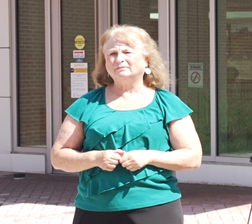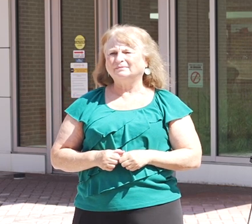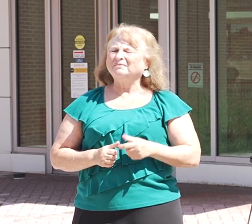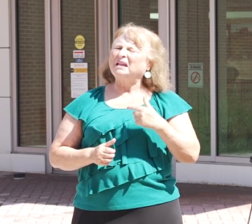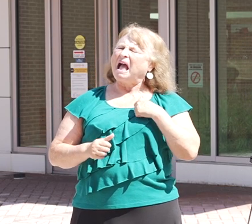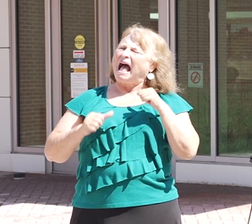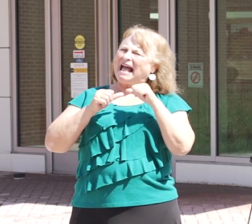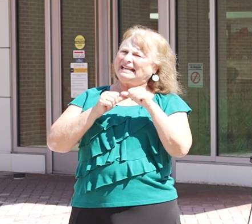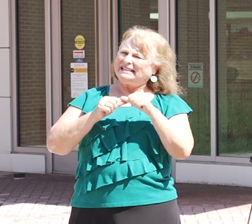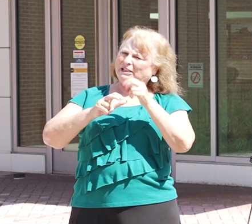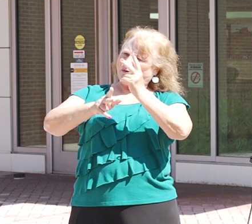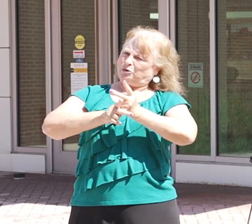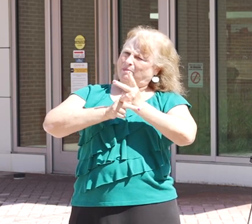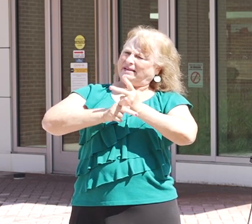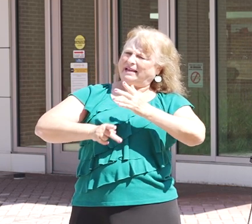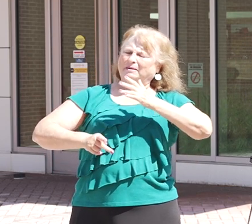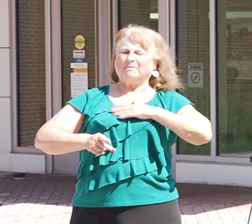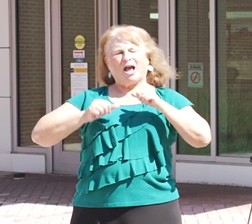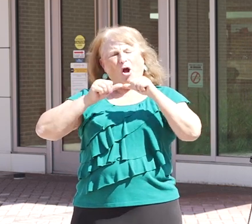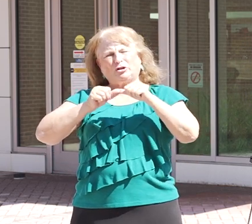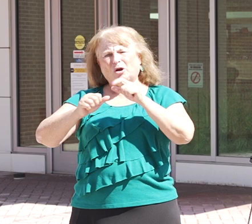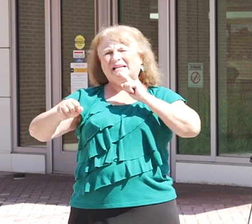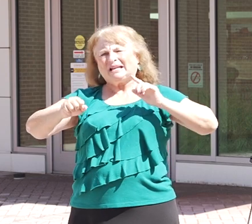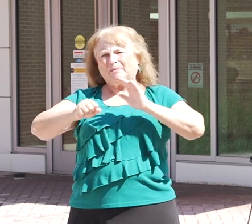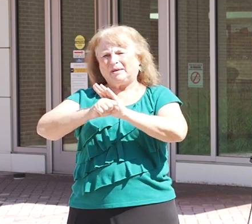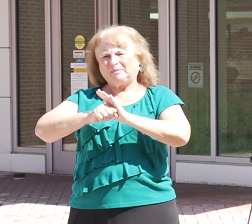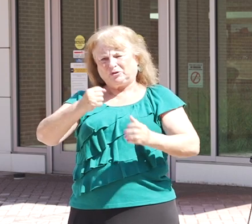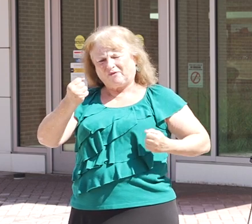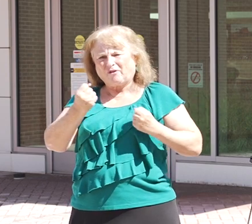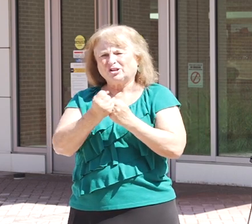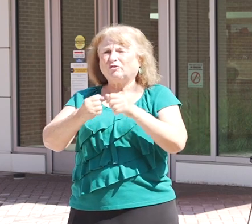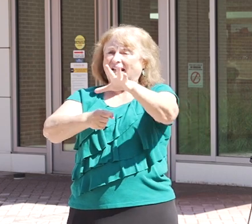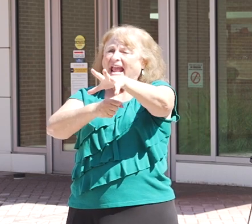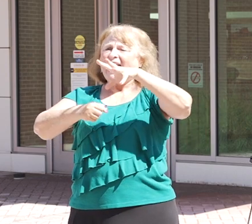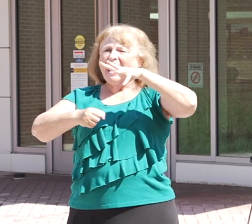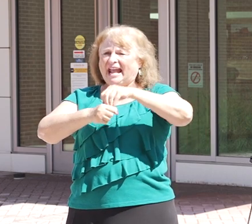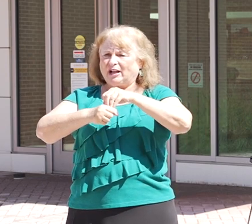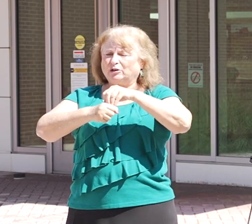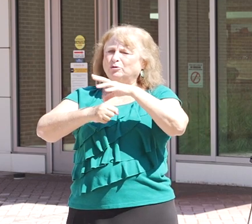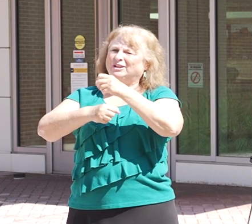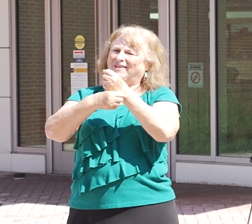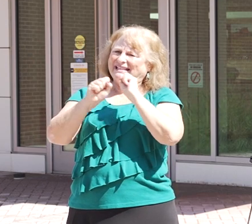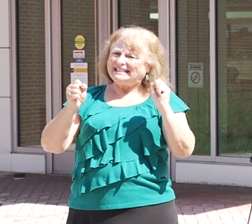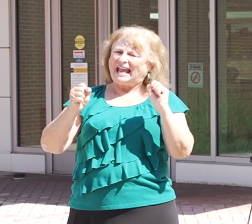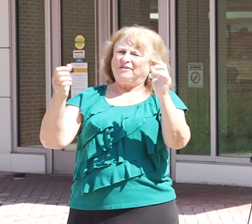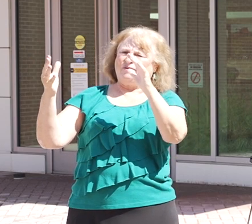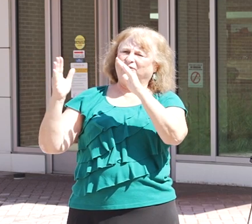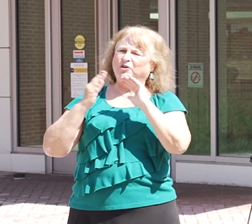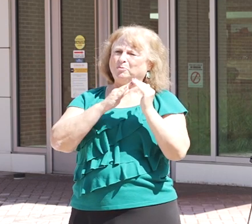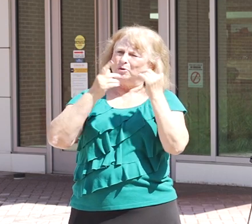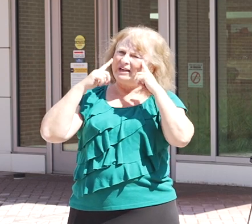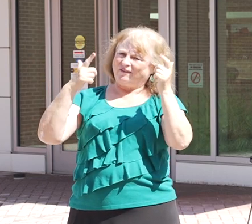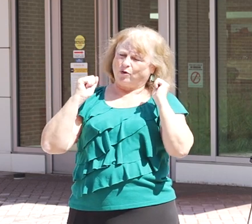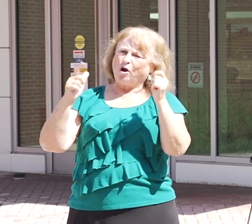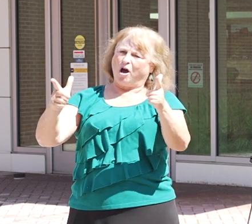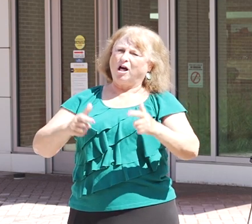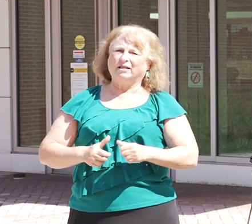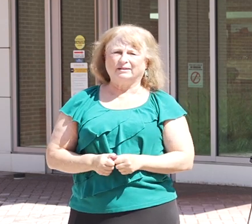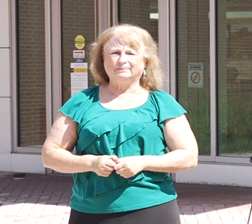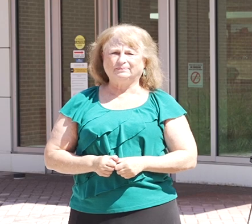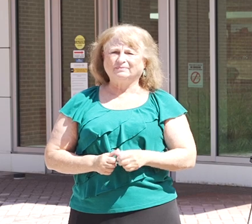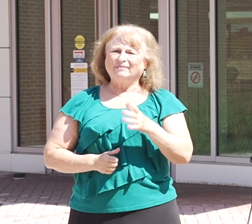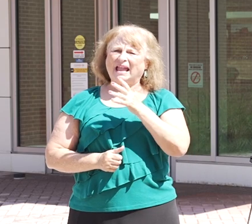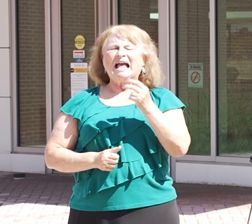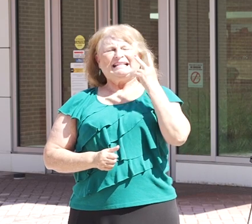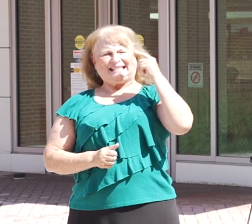I continue to maintain my ongoing commitment to fostering an inclusive and safe community for all.